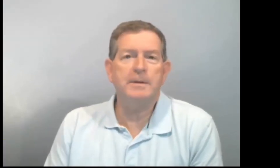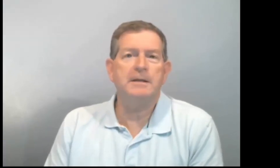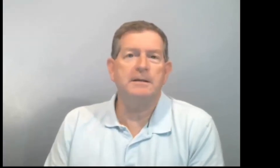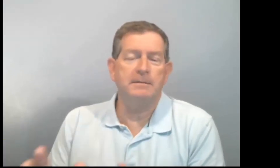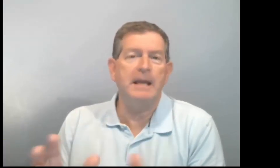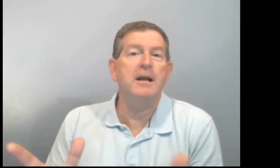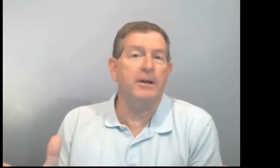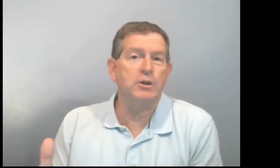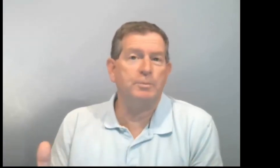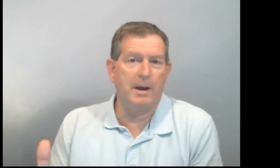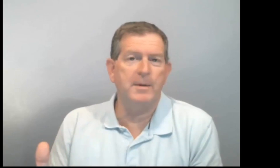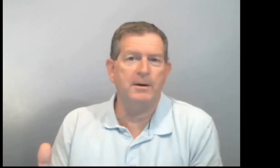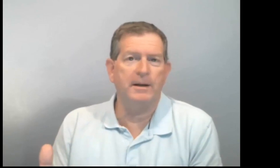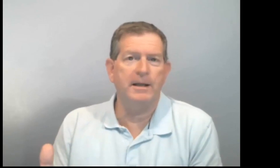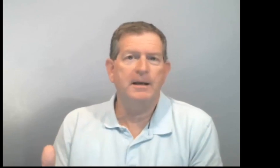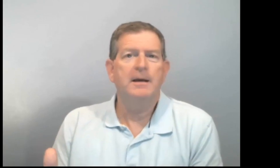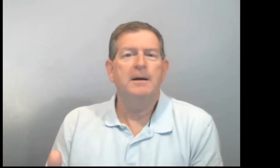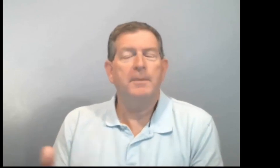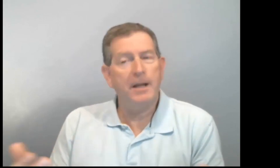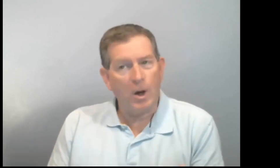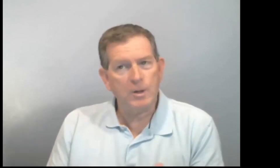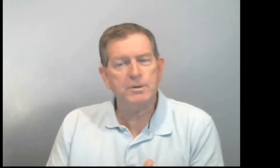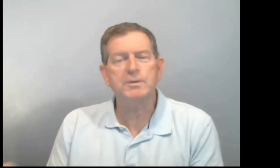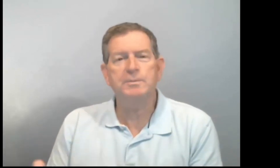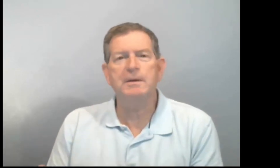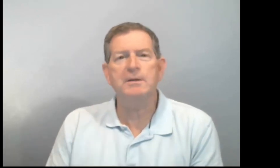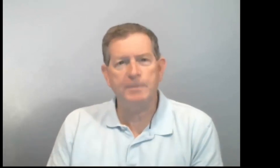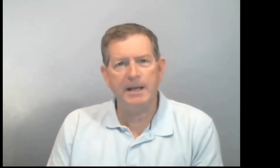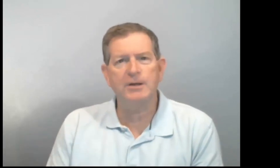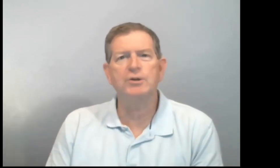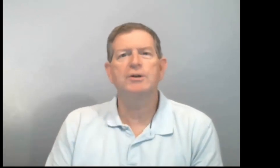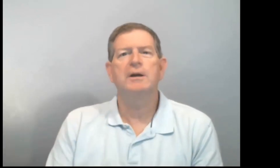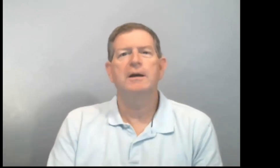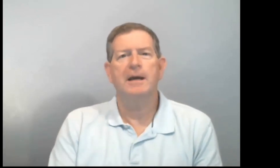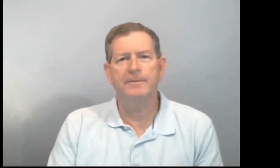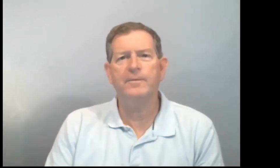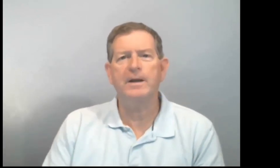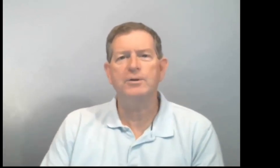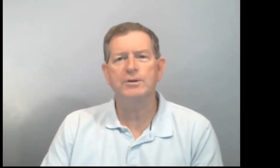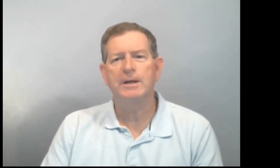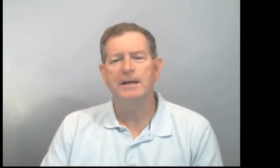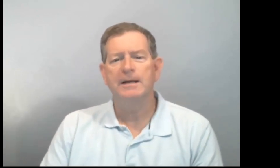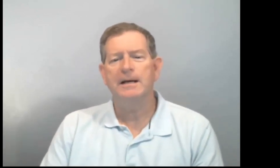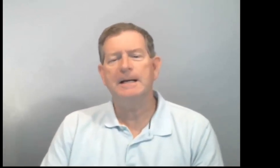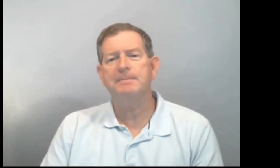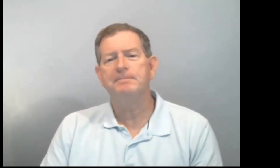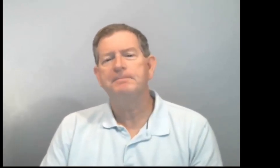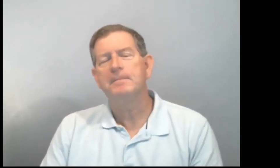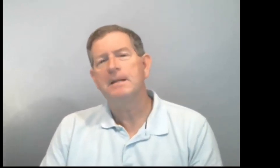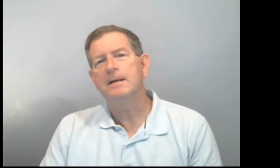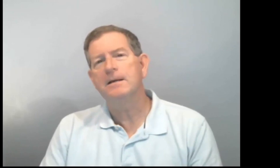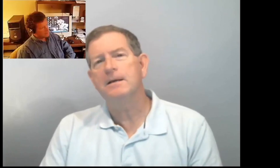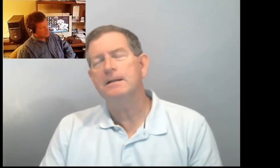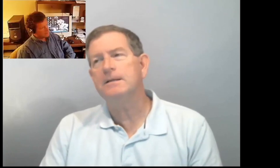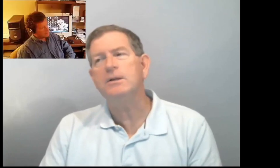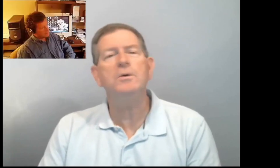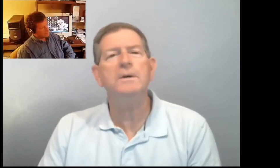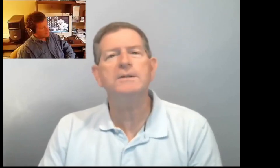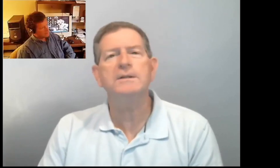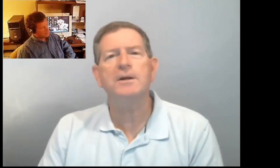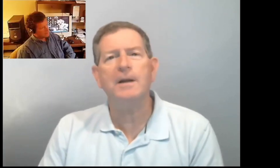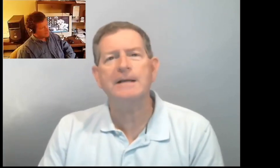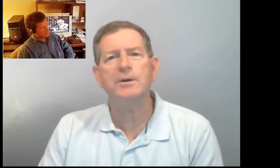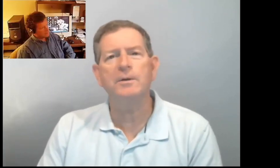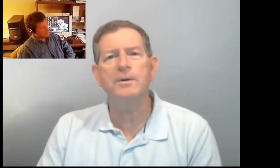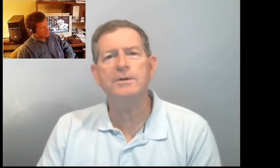I speak English primarily, but I also speak Spanish and French. Um, do you